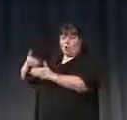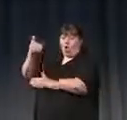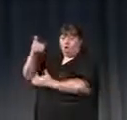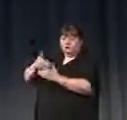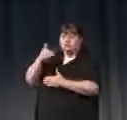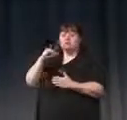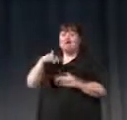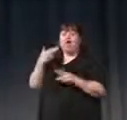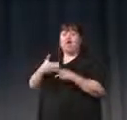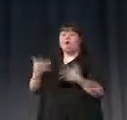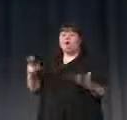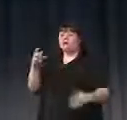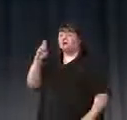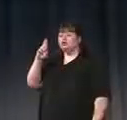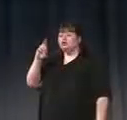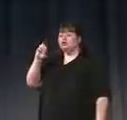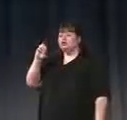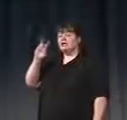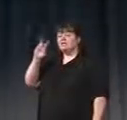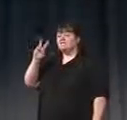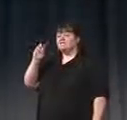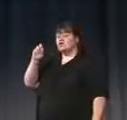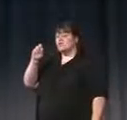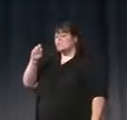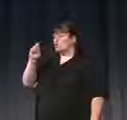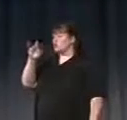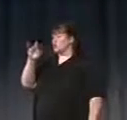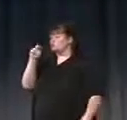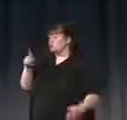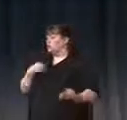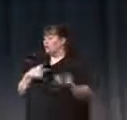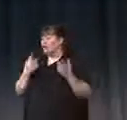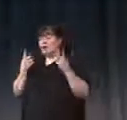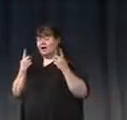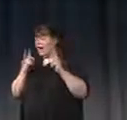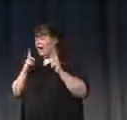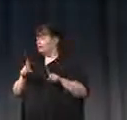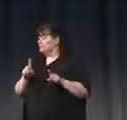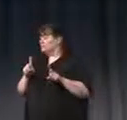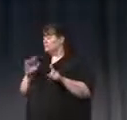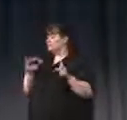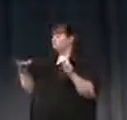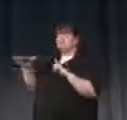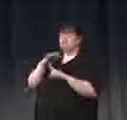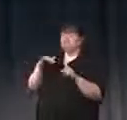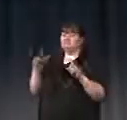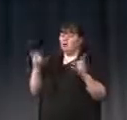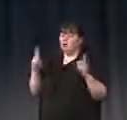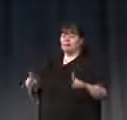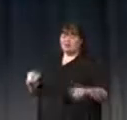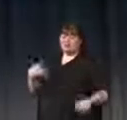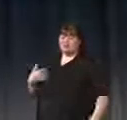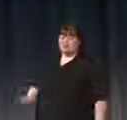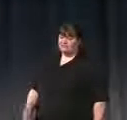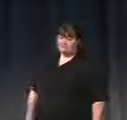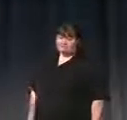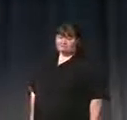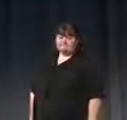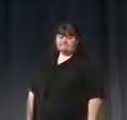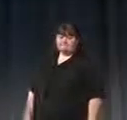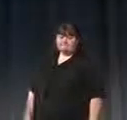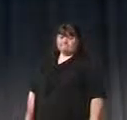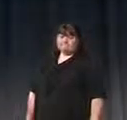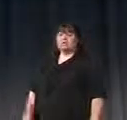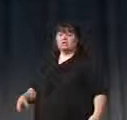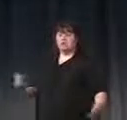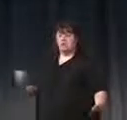as reverberation, right? And it's present in almost every environment that you'll be in.